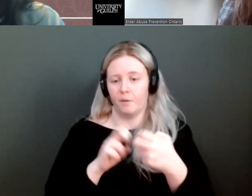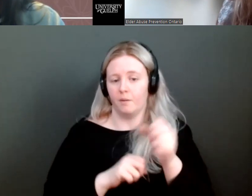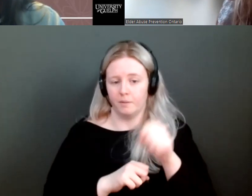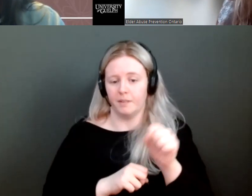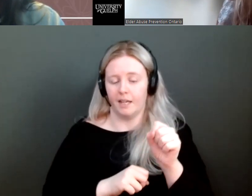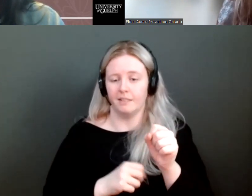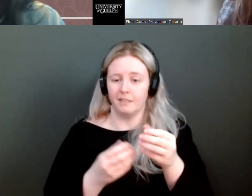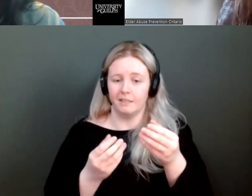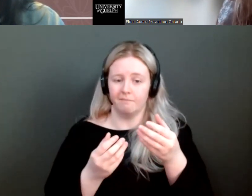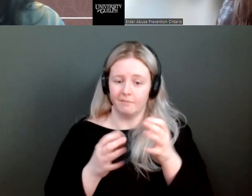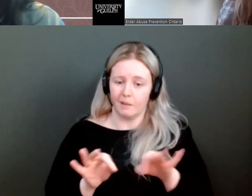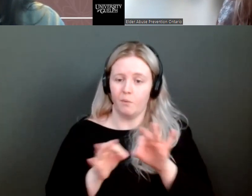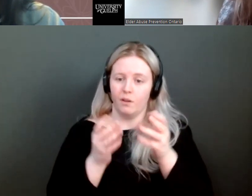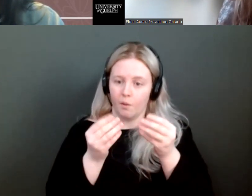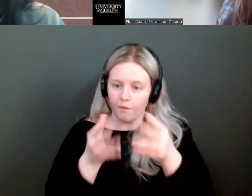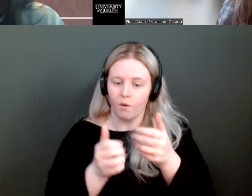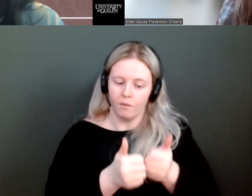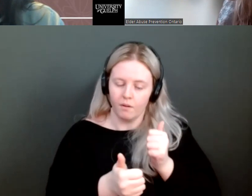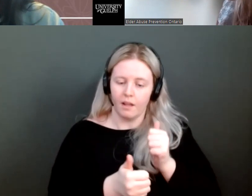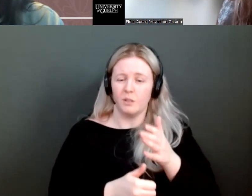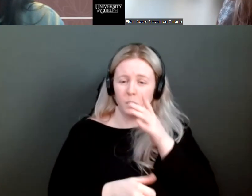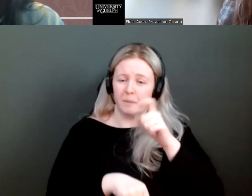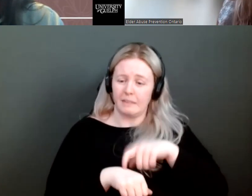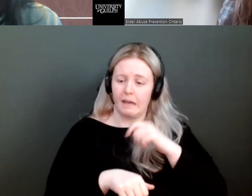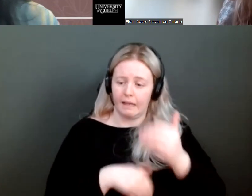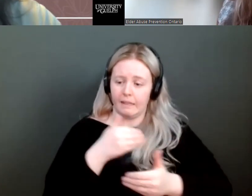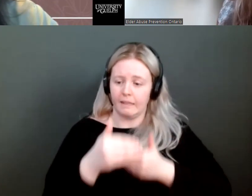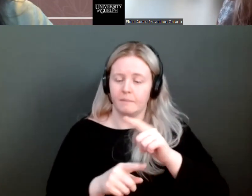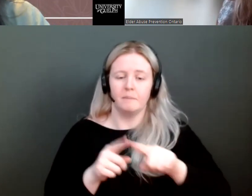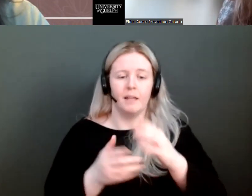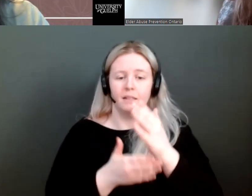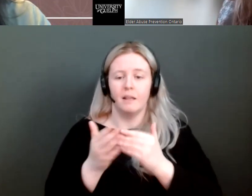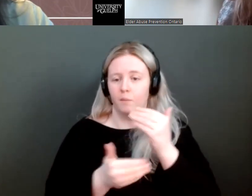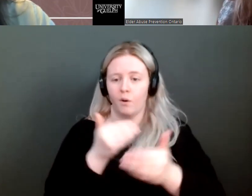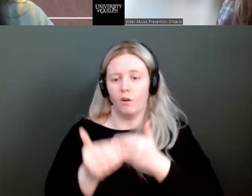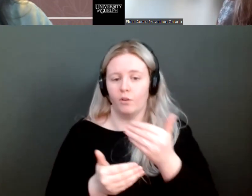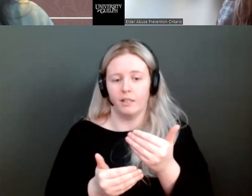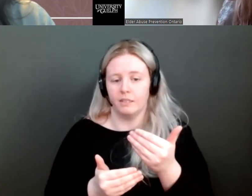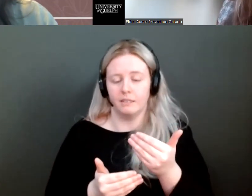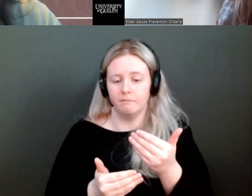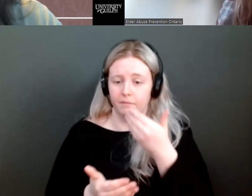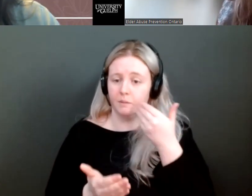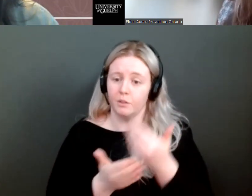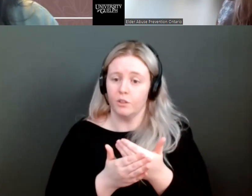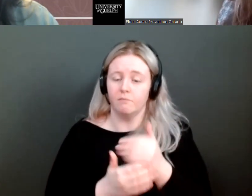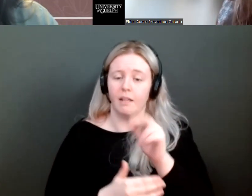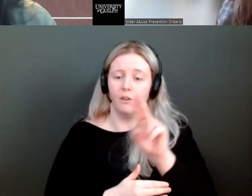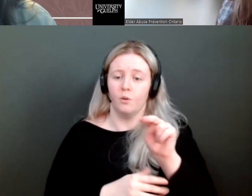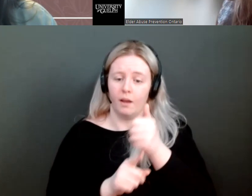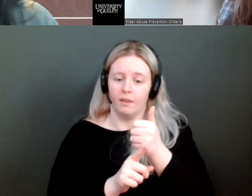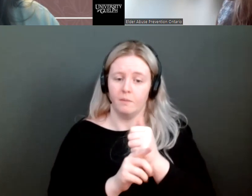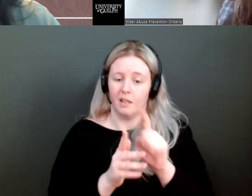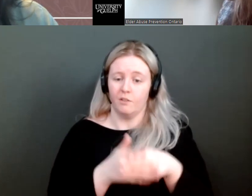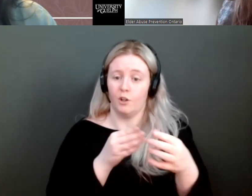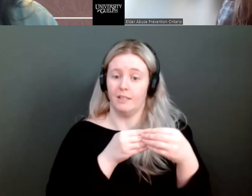and it will take time, but I think that at least there's been some progress as well. And the United Nations has helped to lead, and now it's time for